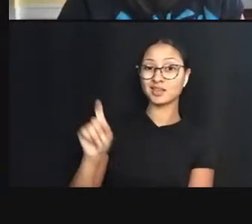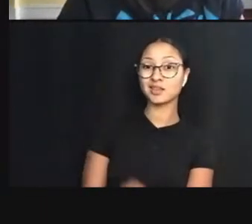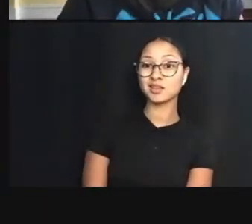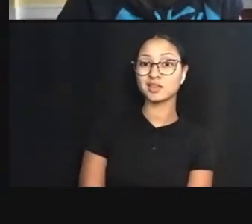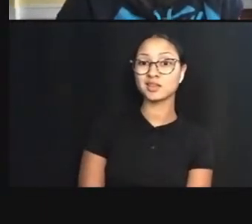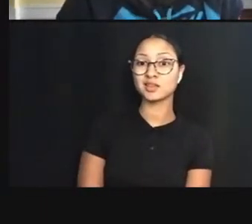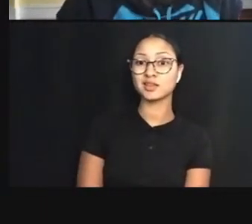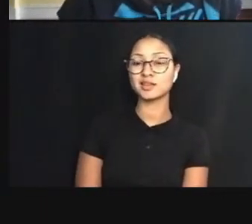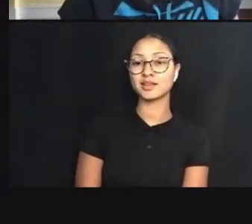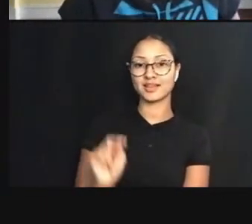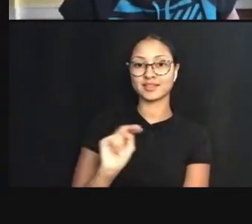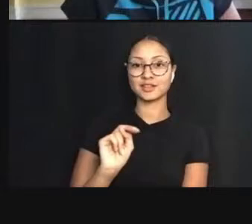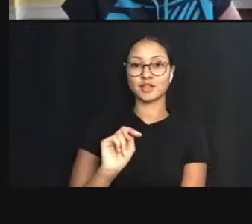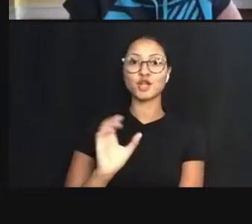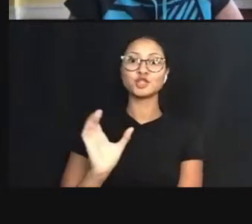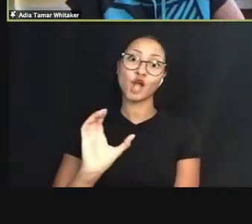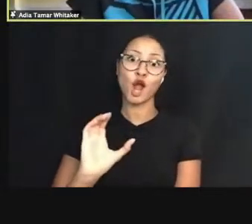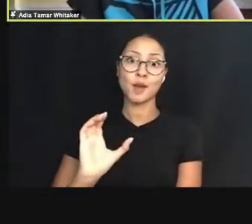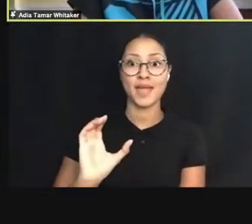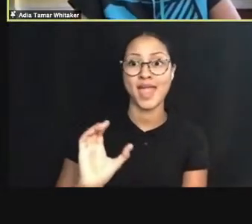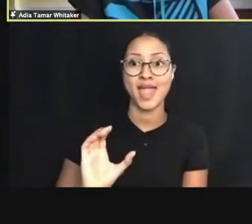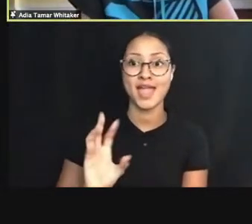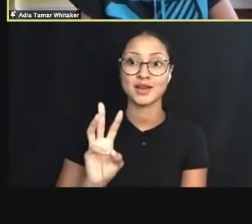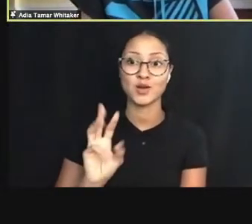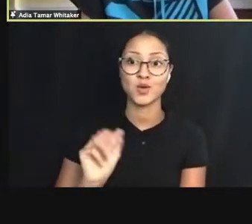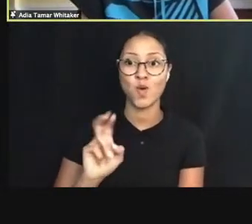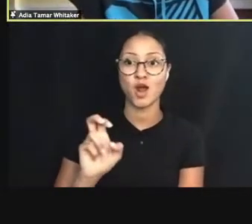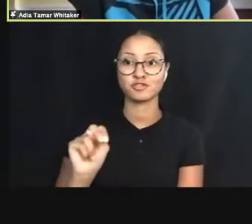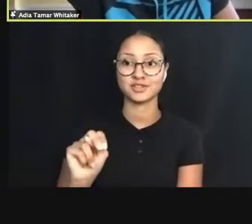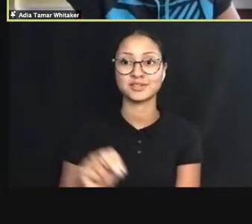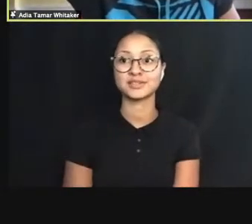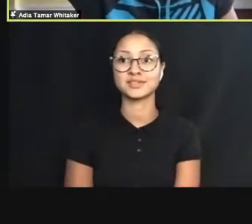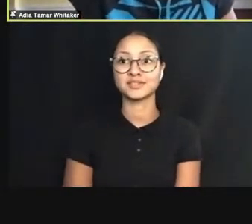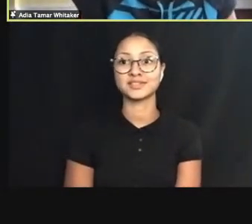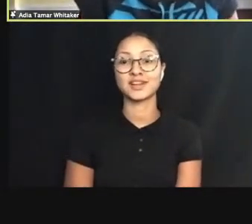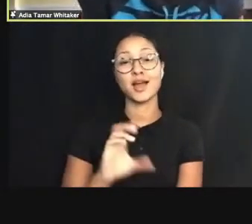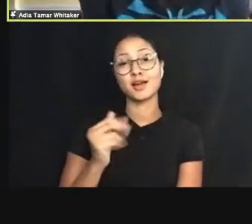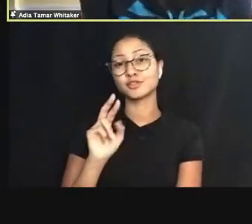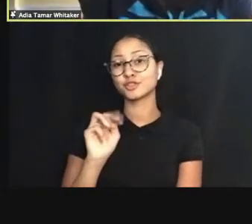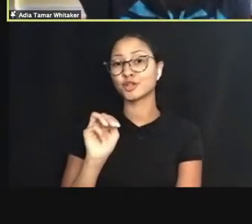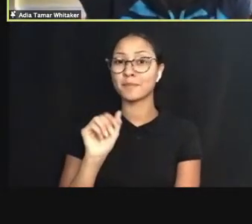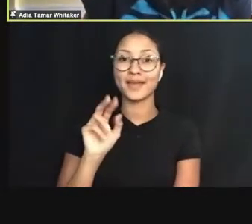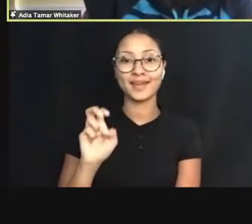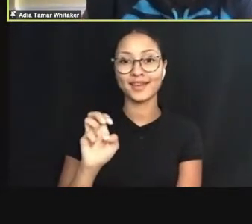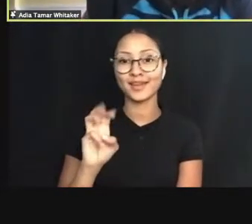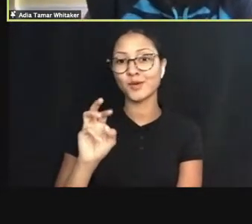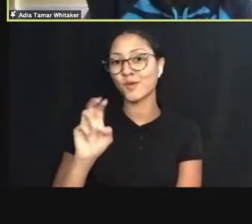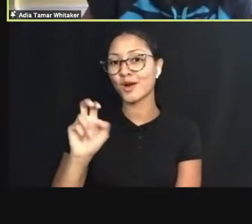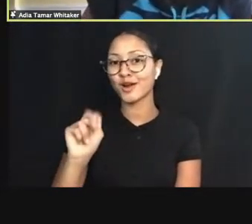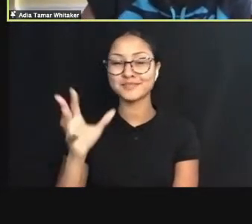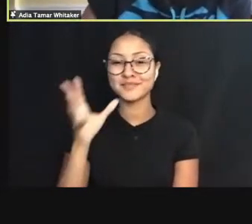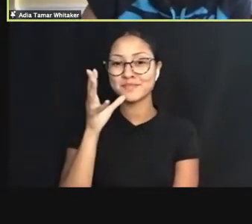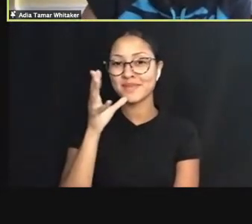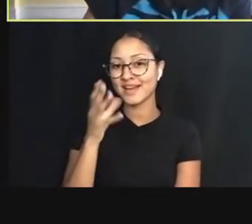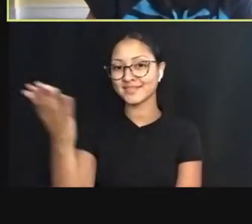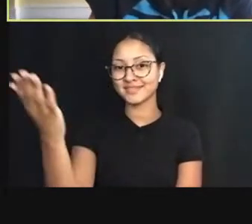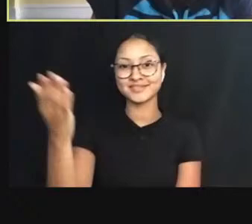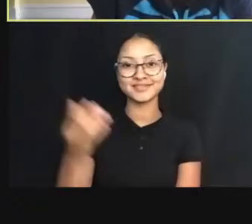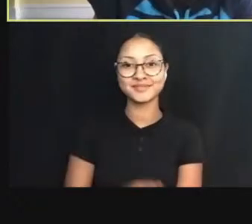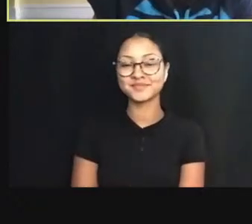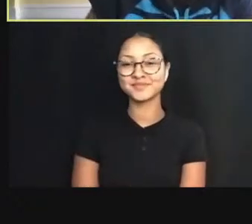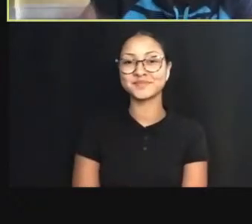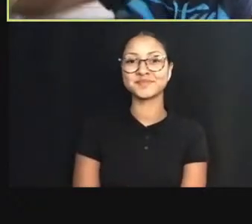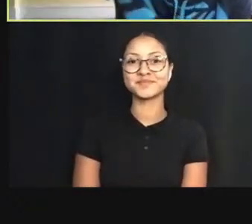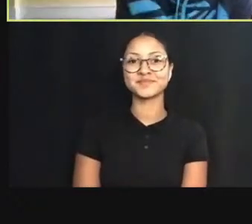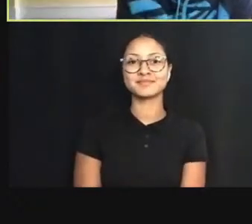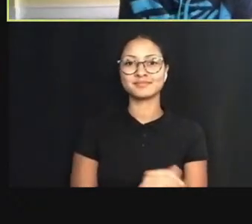Warren. Charmaine Warren, Mama Charmaine Warren. There's so many names. Like, which